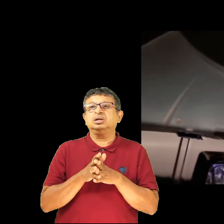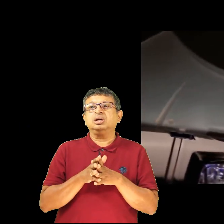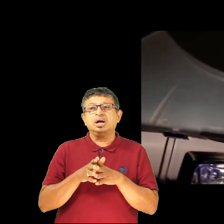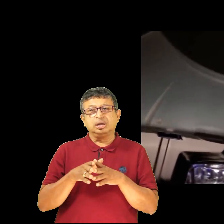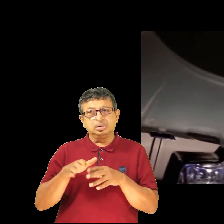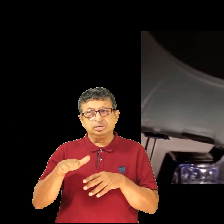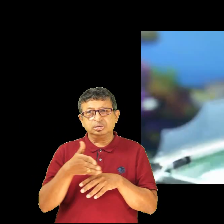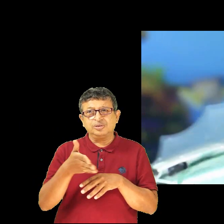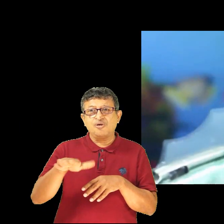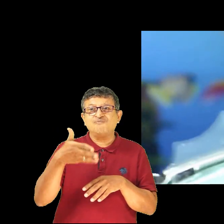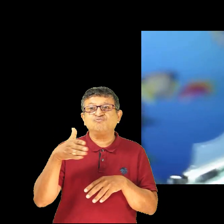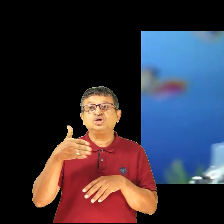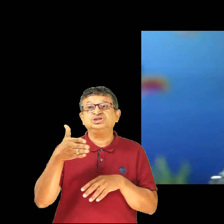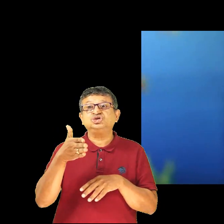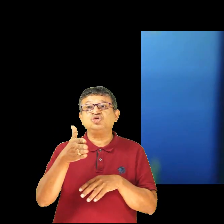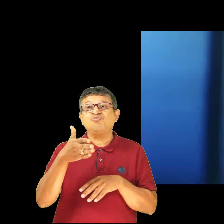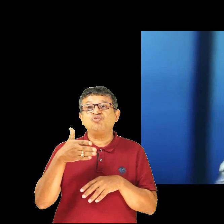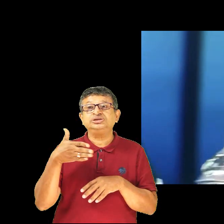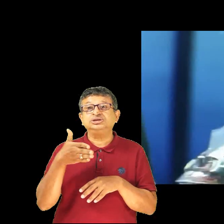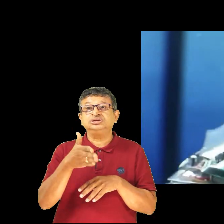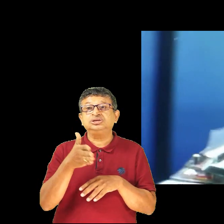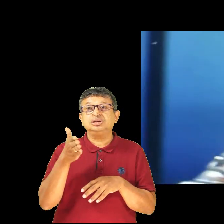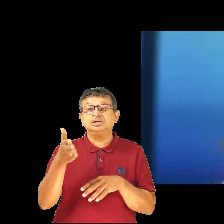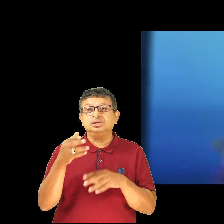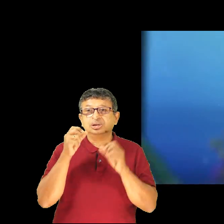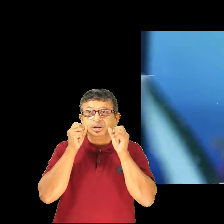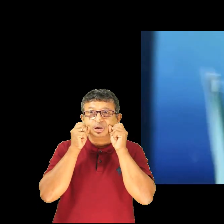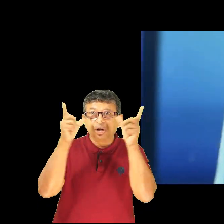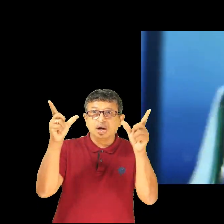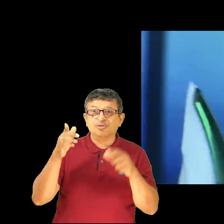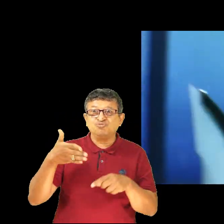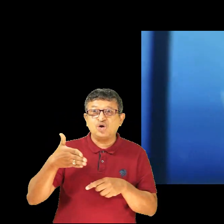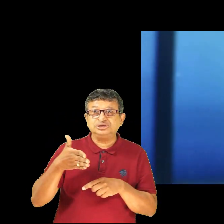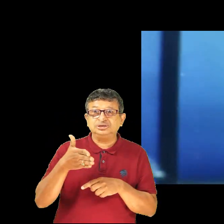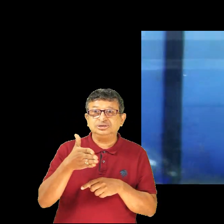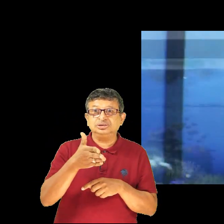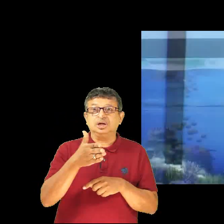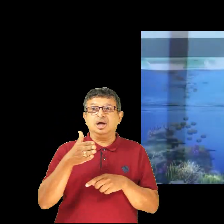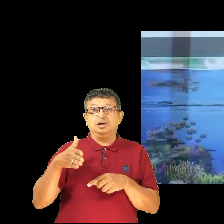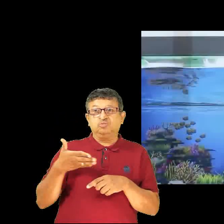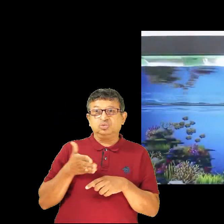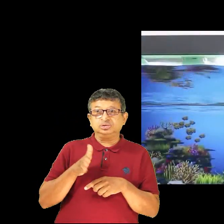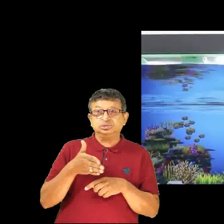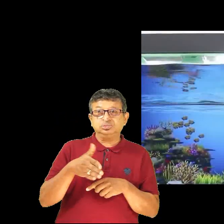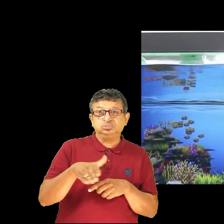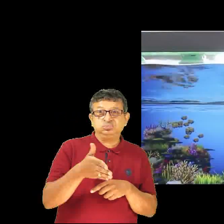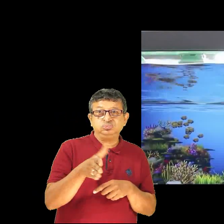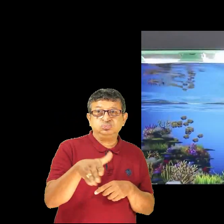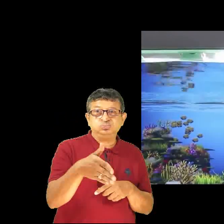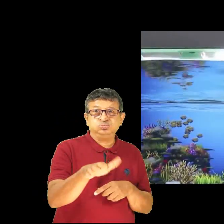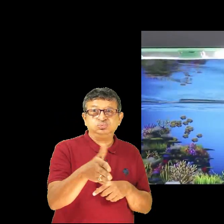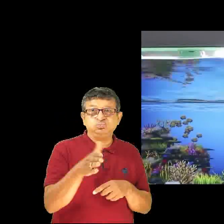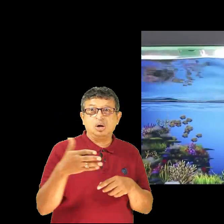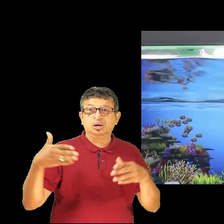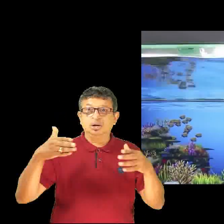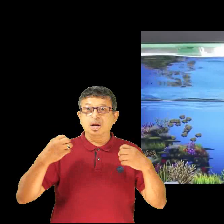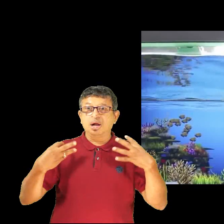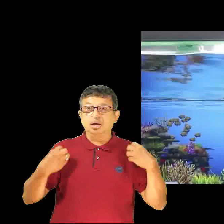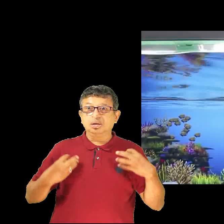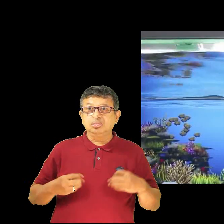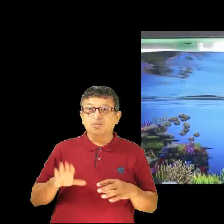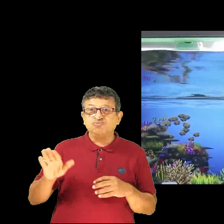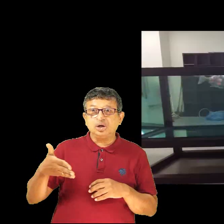Aero Inc. This fish robot has 2 motors and multiple sensors that will allow it to swim in all directions and can dive as deep as 50 meters